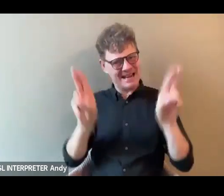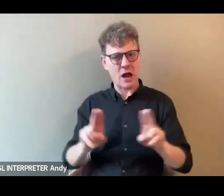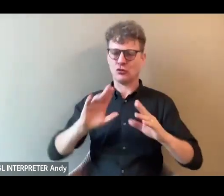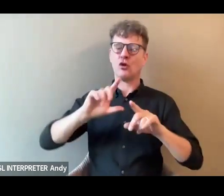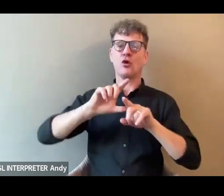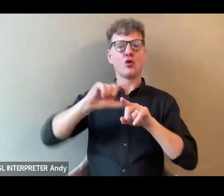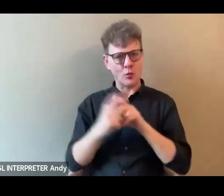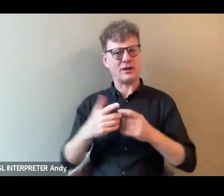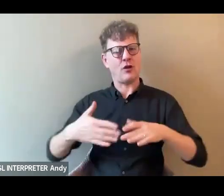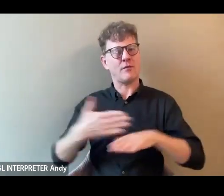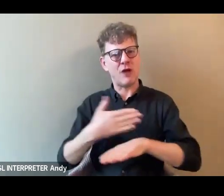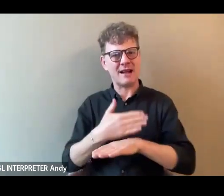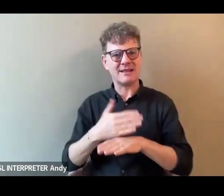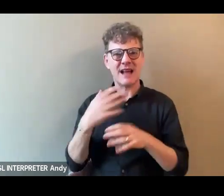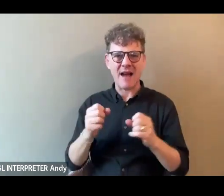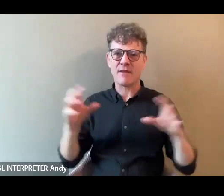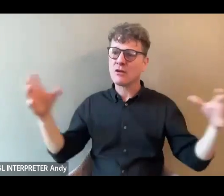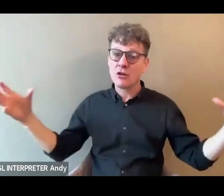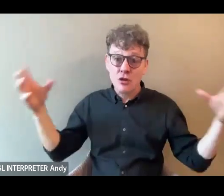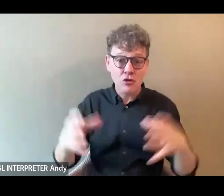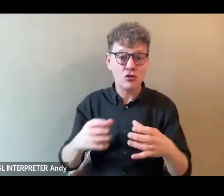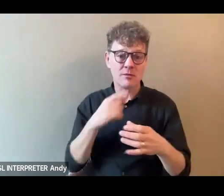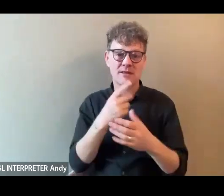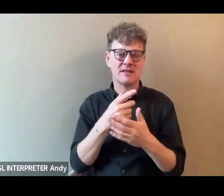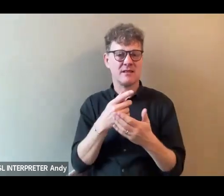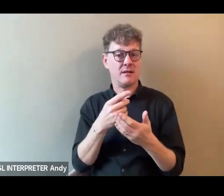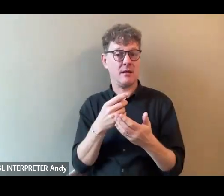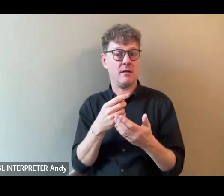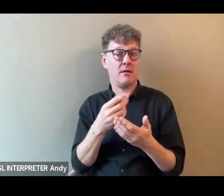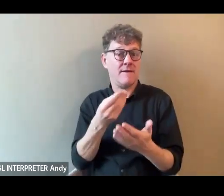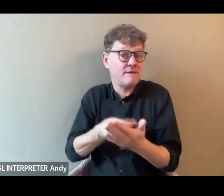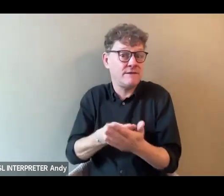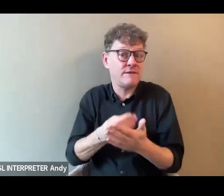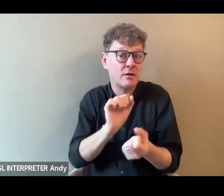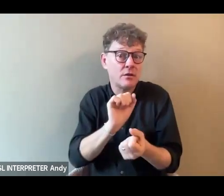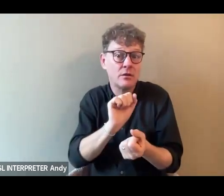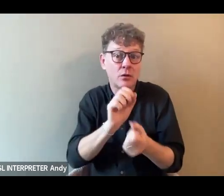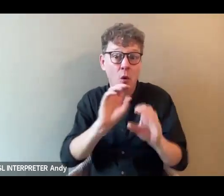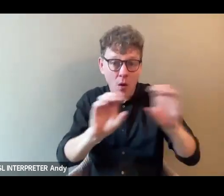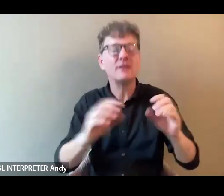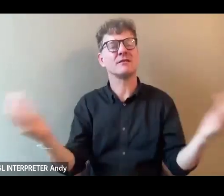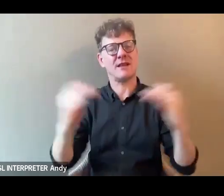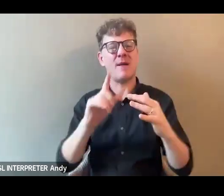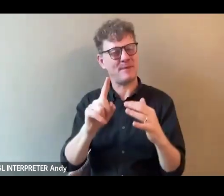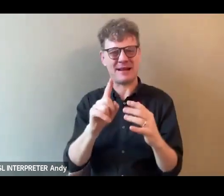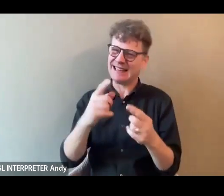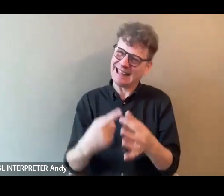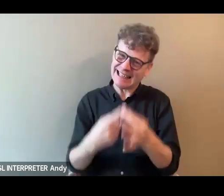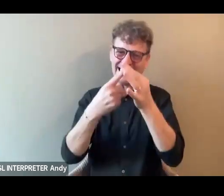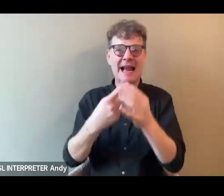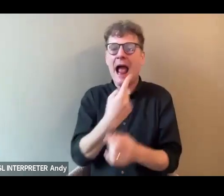through stakeholder engagement groups, we're doing this through the flexible fund holders as well. But the key for us really is evidence